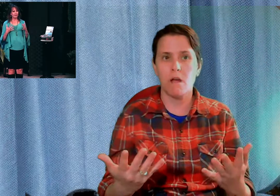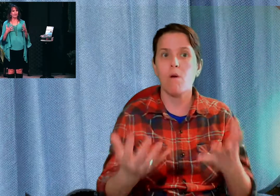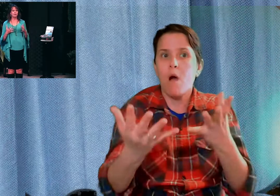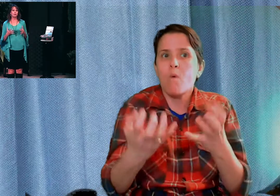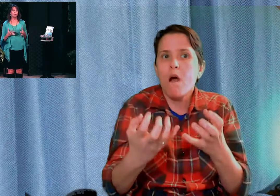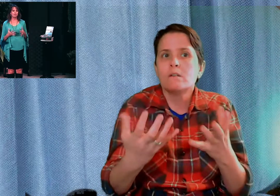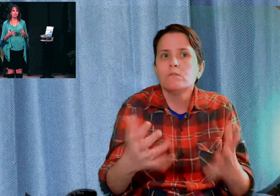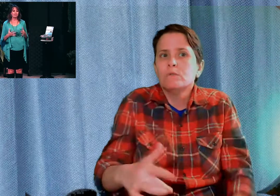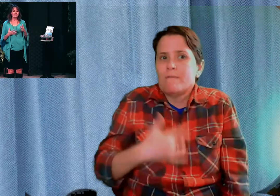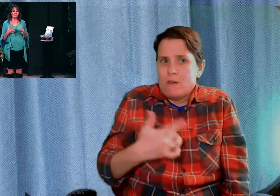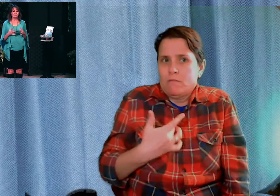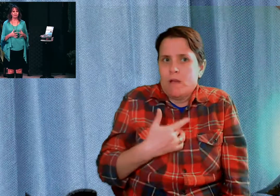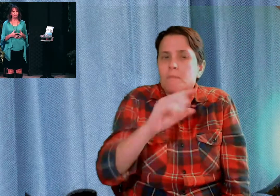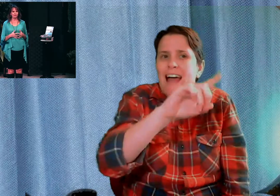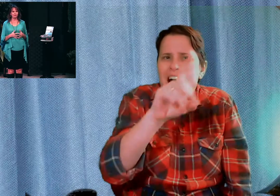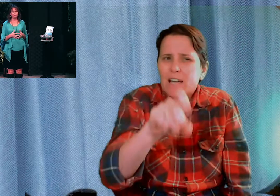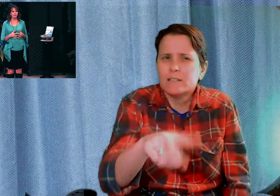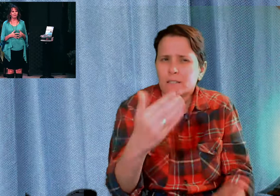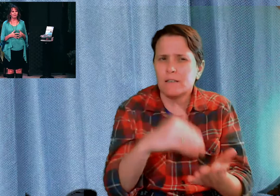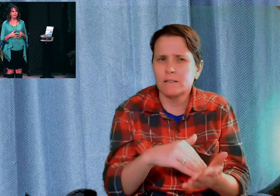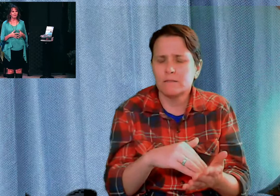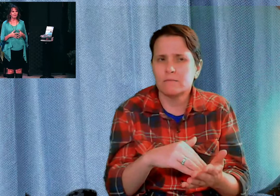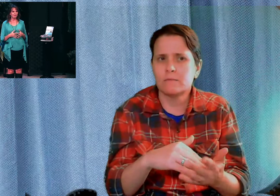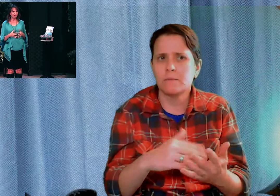what that question does to you.